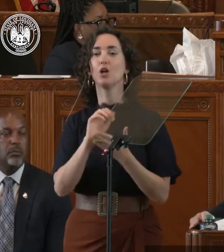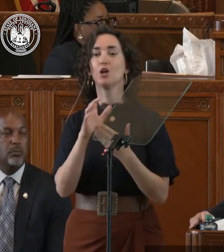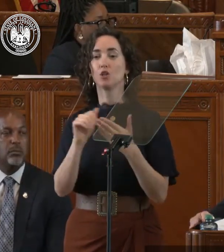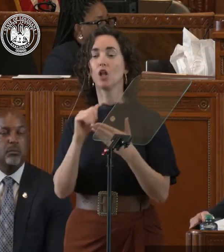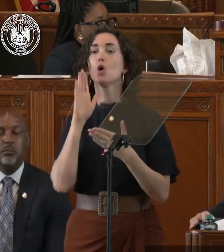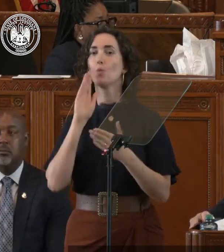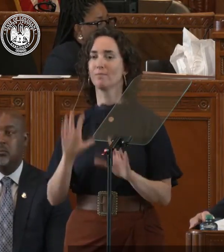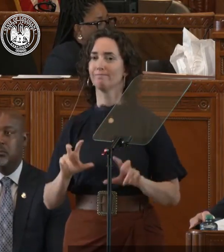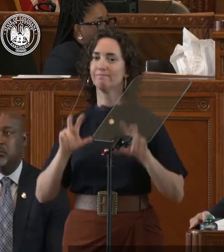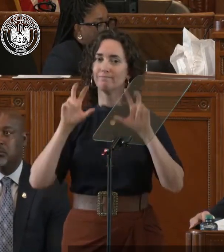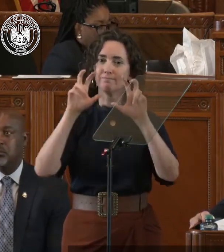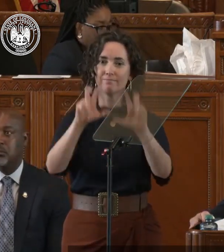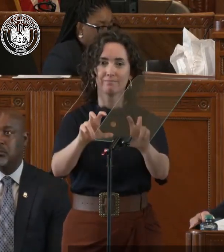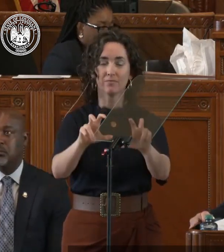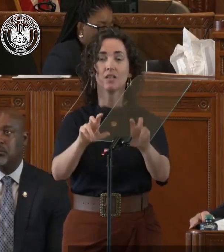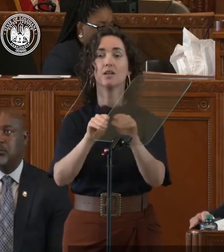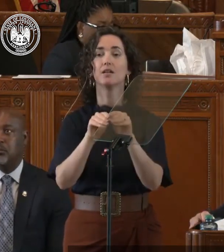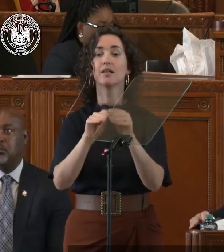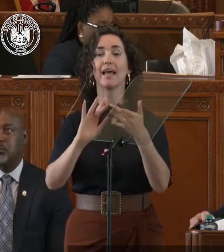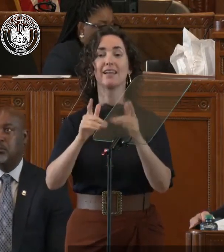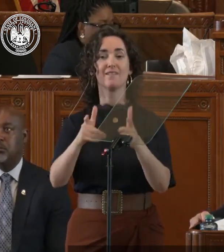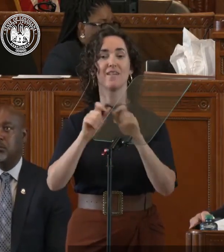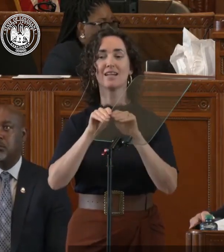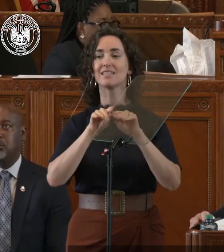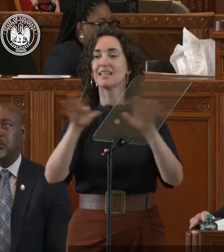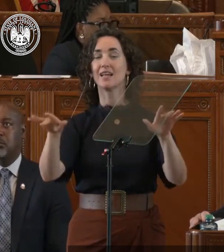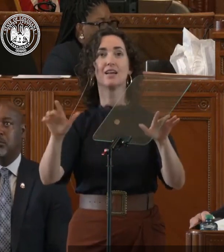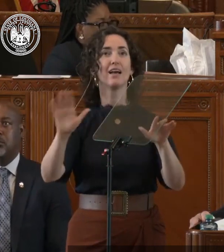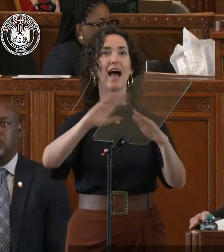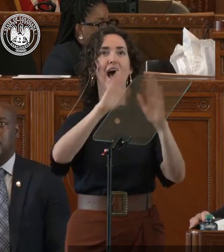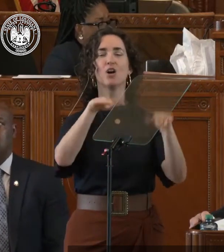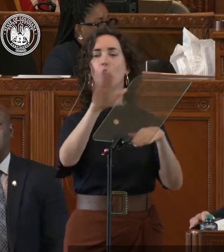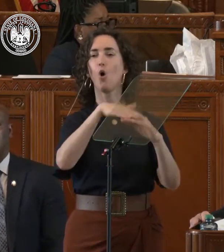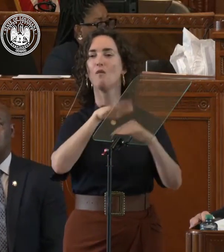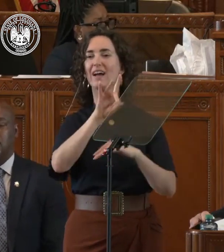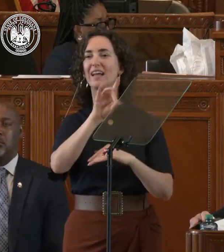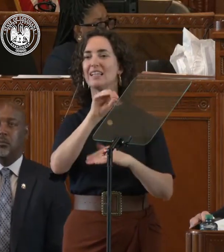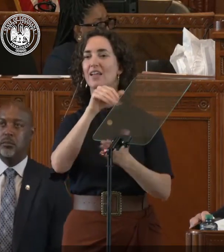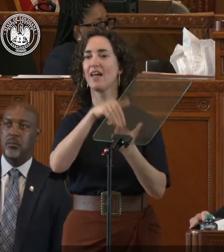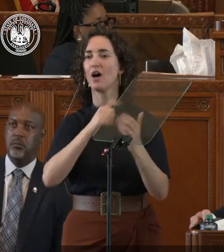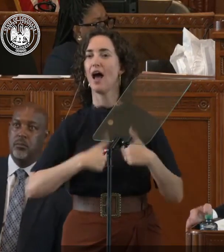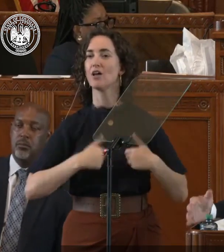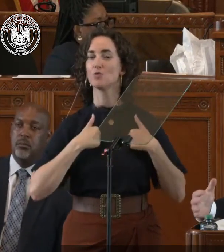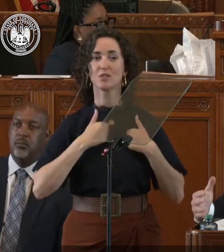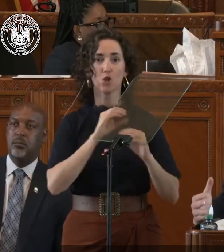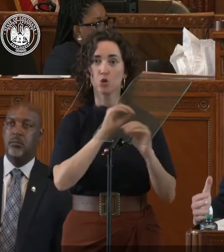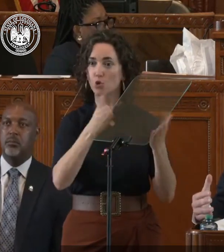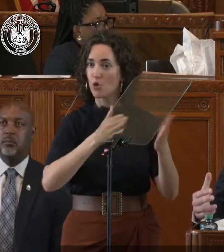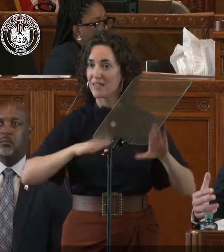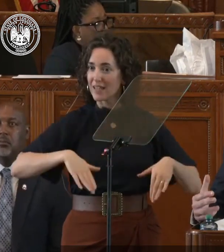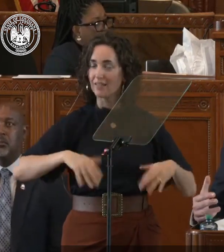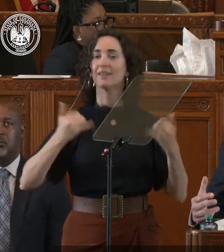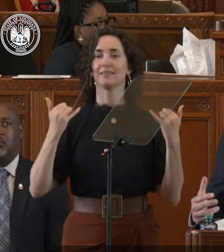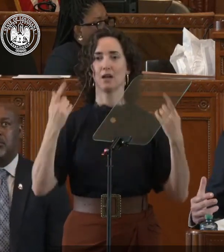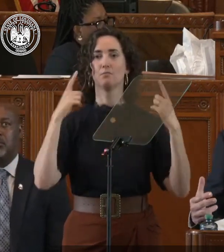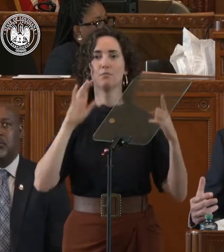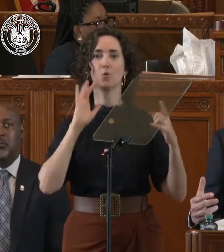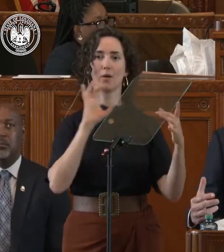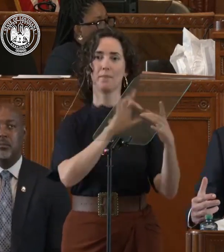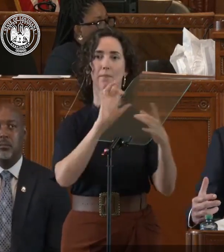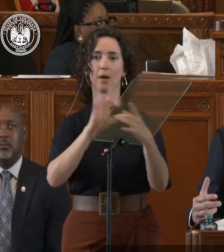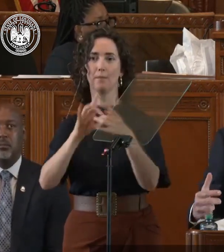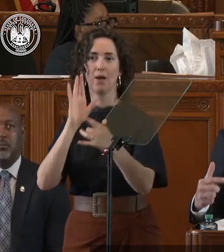to expand broadband to 80,000 unserved addresses all across our state. And we're leading America in broadband